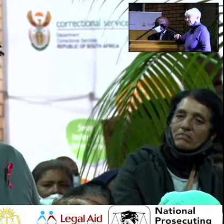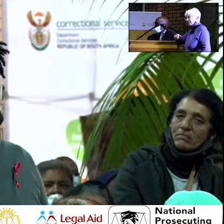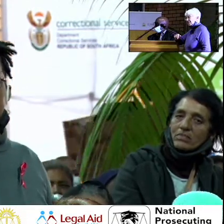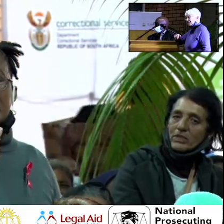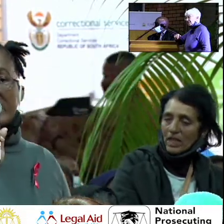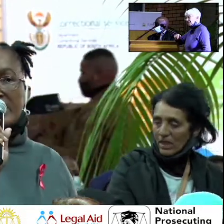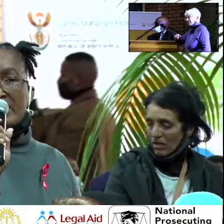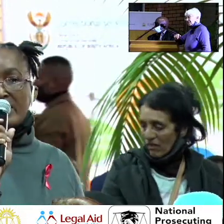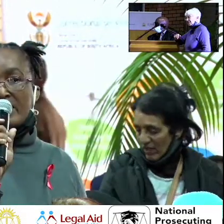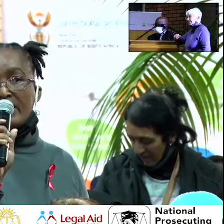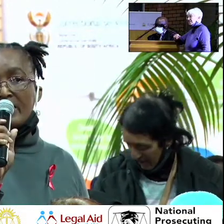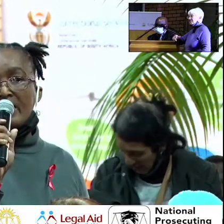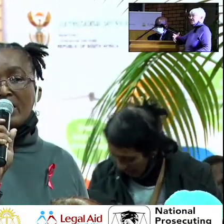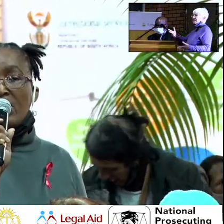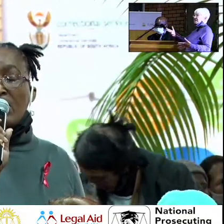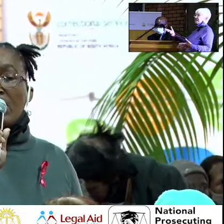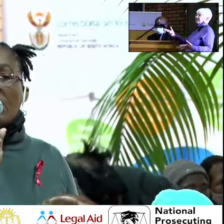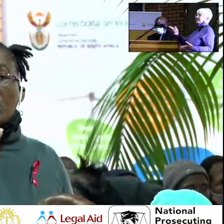us?